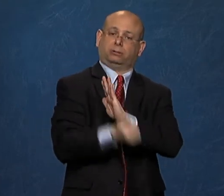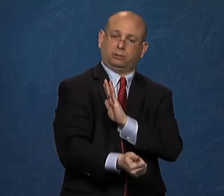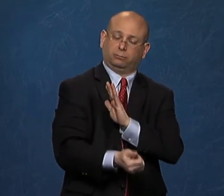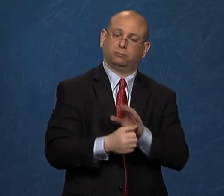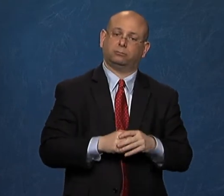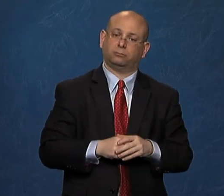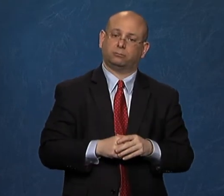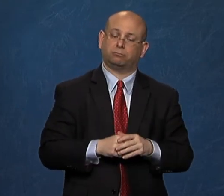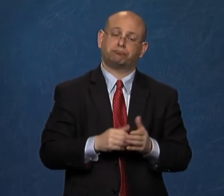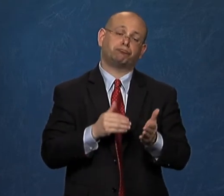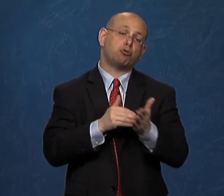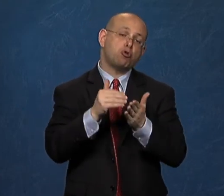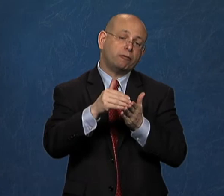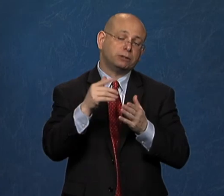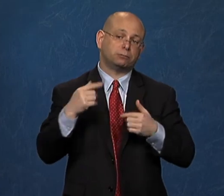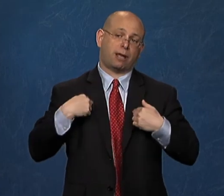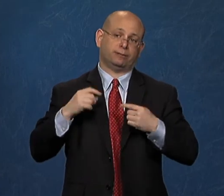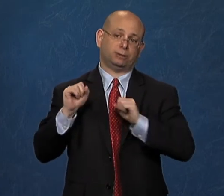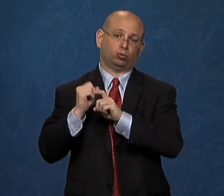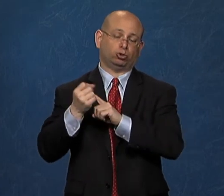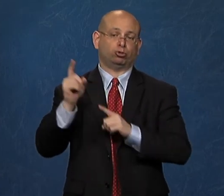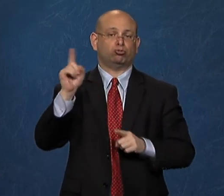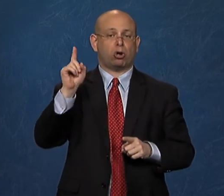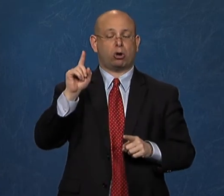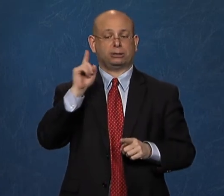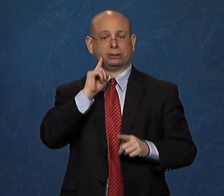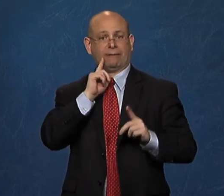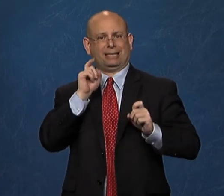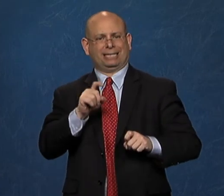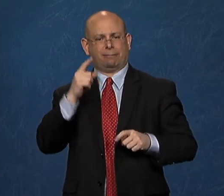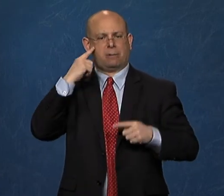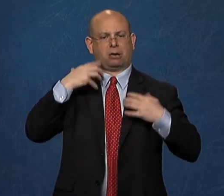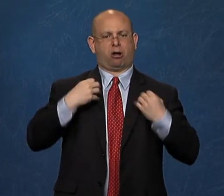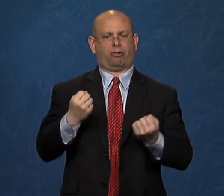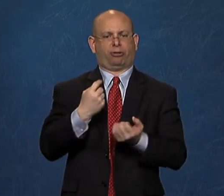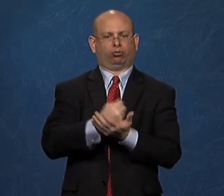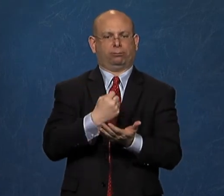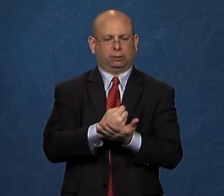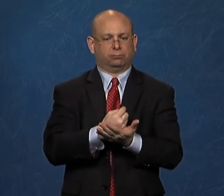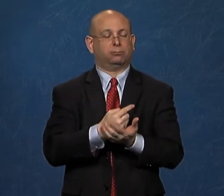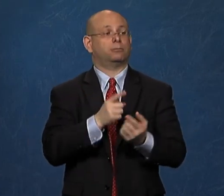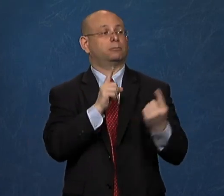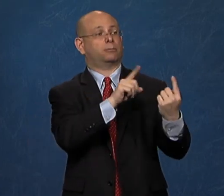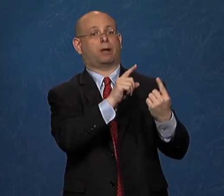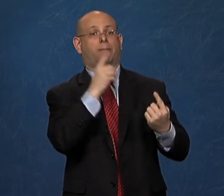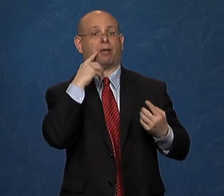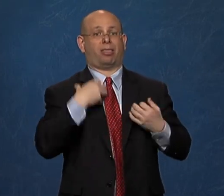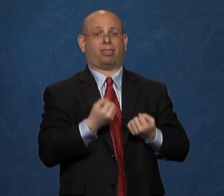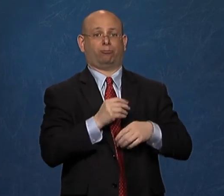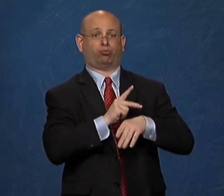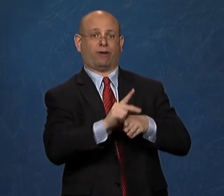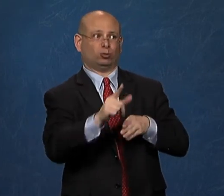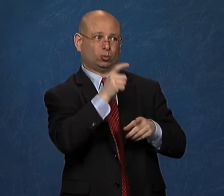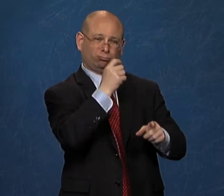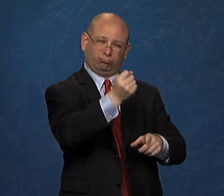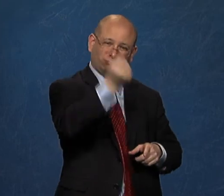find qualified interpreters, VRI might be a way to make that happen. The deaf person needs some kind of health treatment. They want to